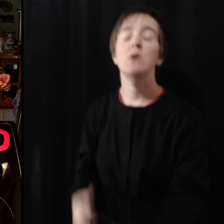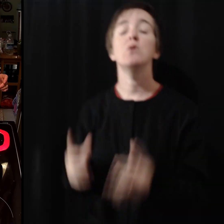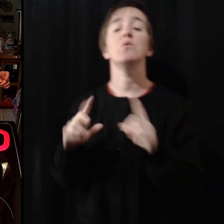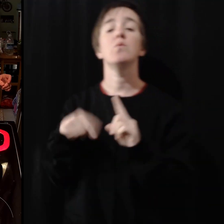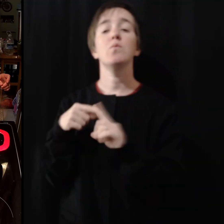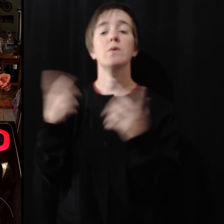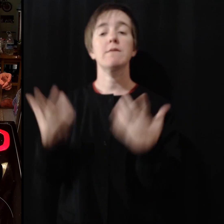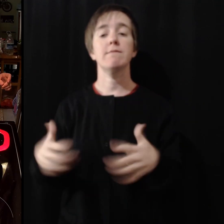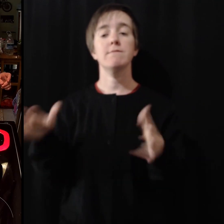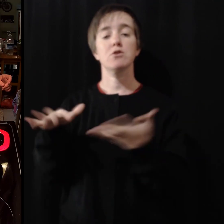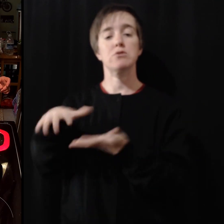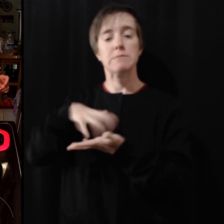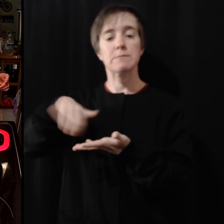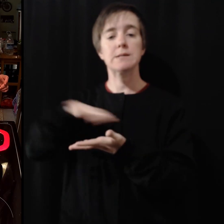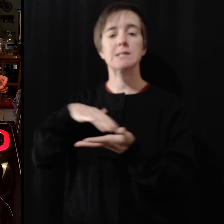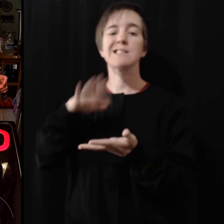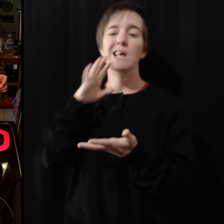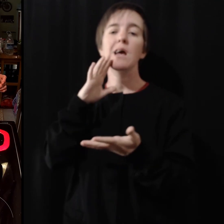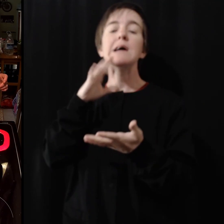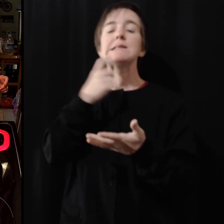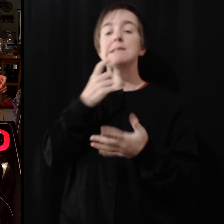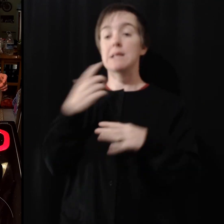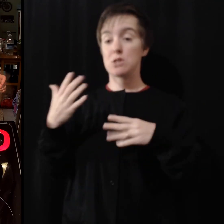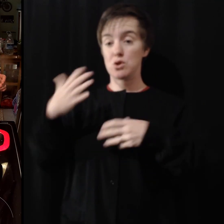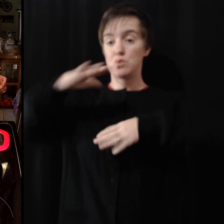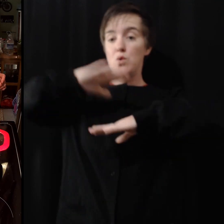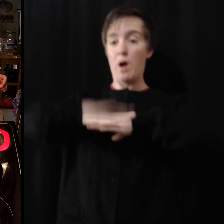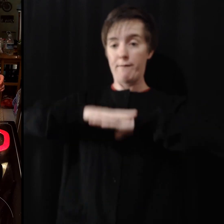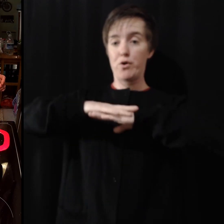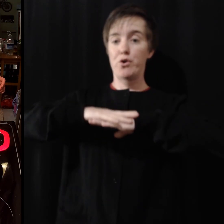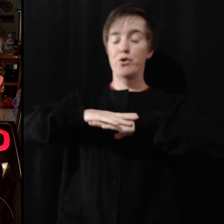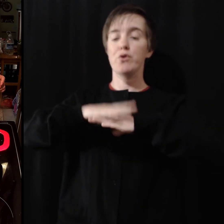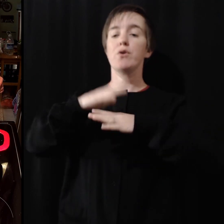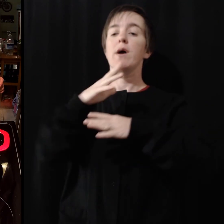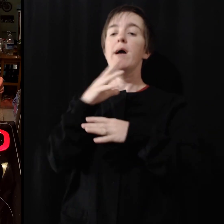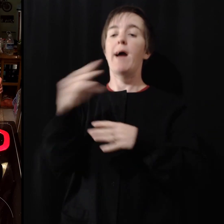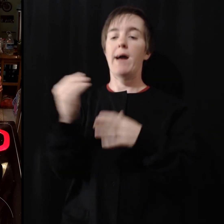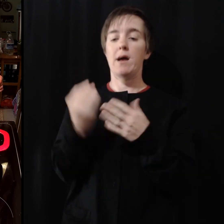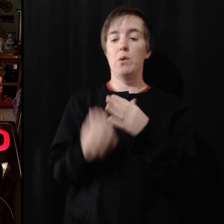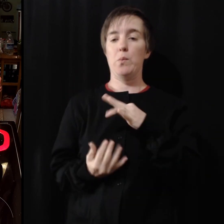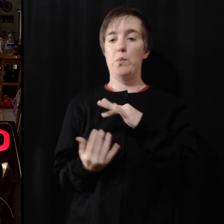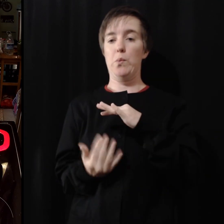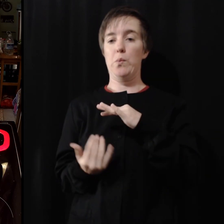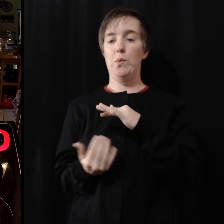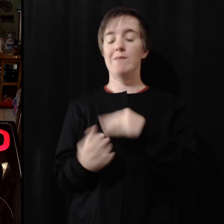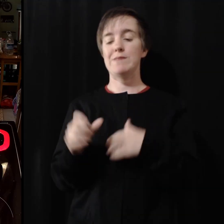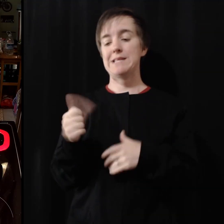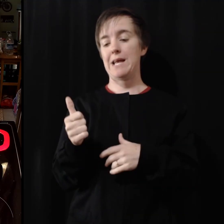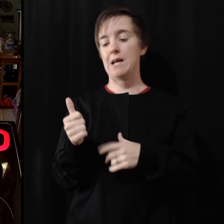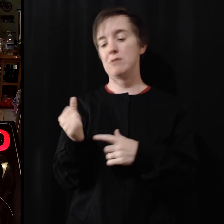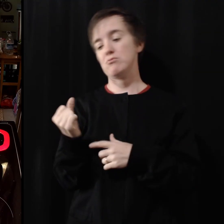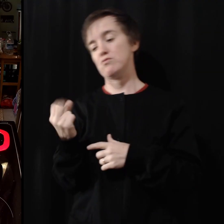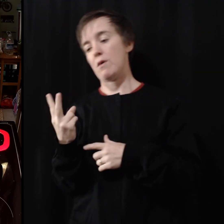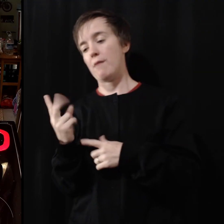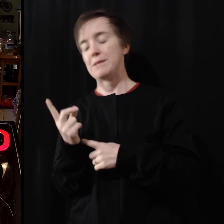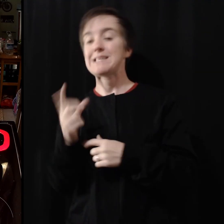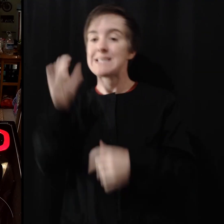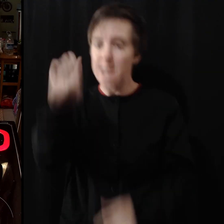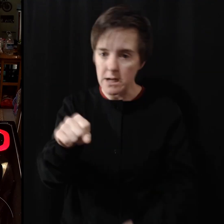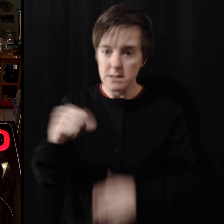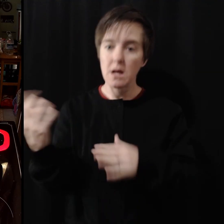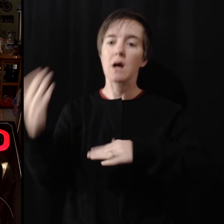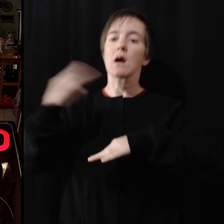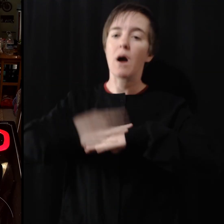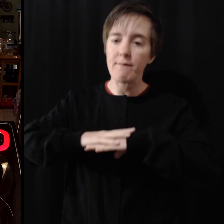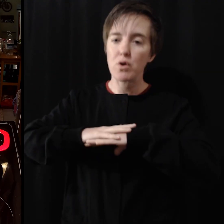and once you mix it in, it does say to cover it and simmer for 10 to 12 minutes. Yes, cover it. Don't